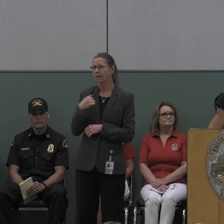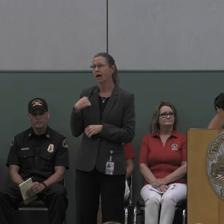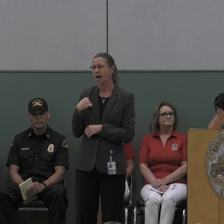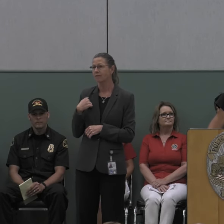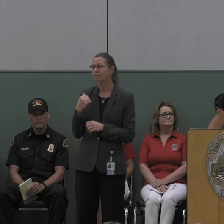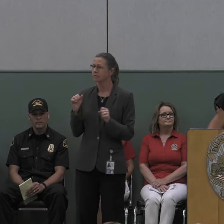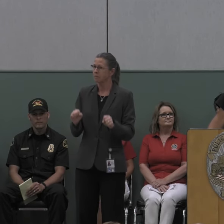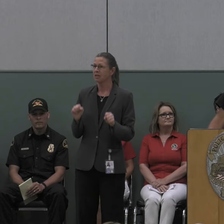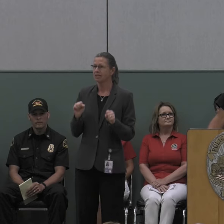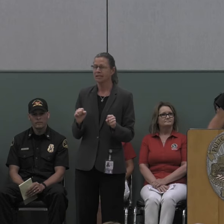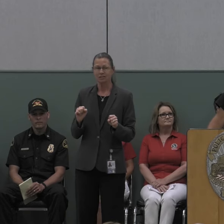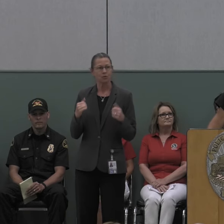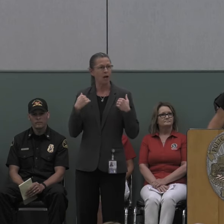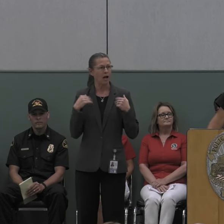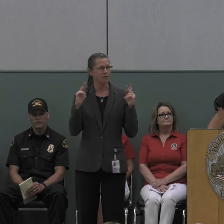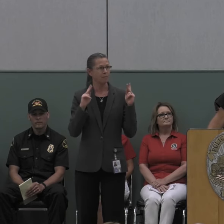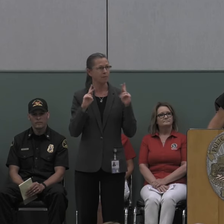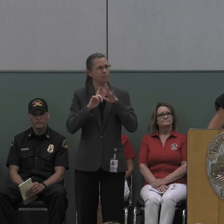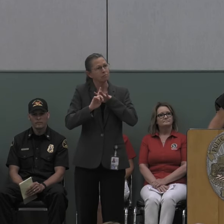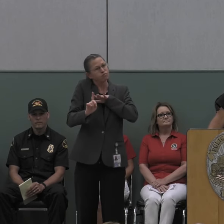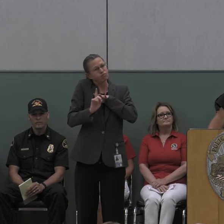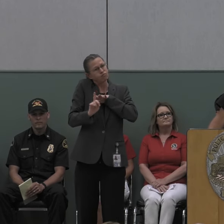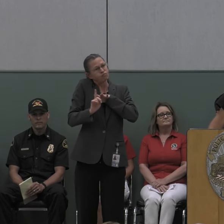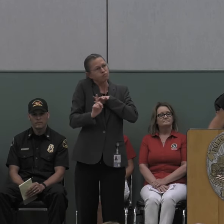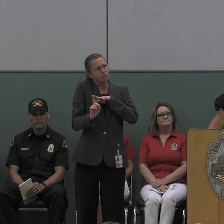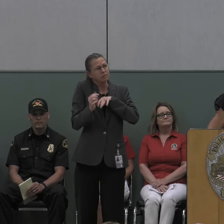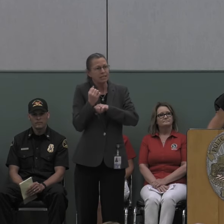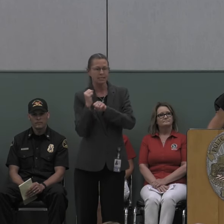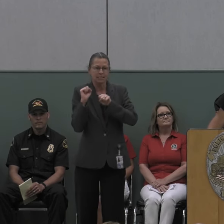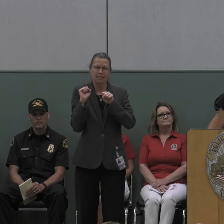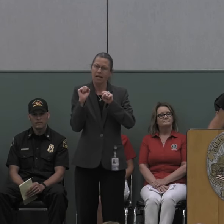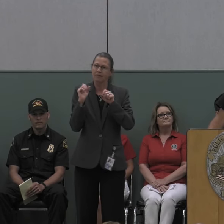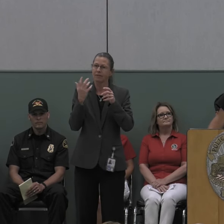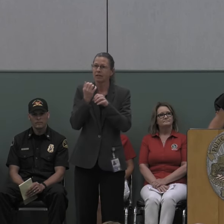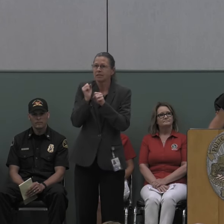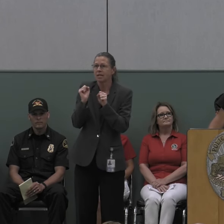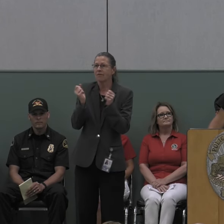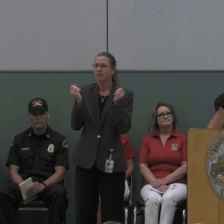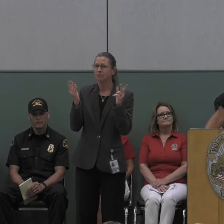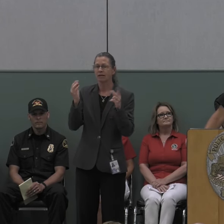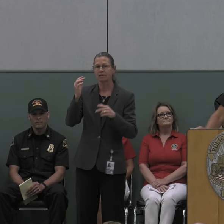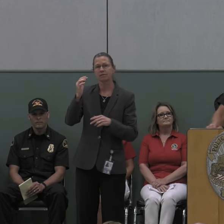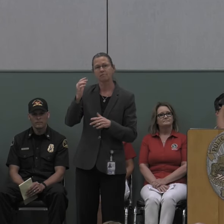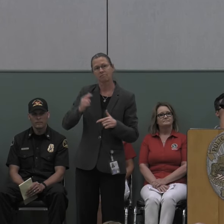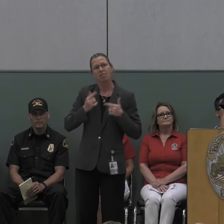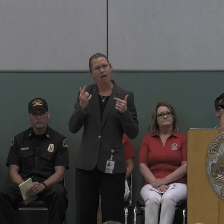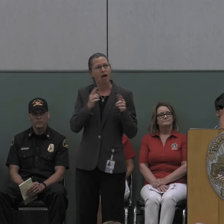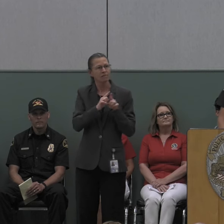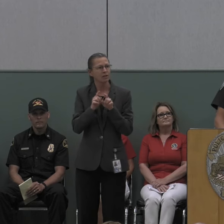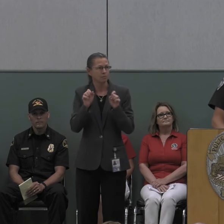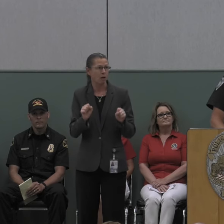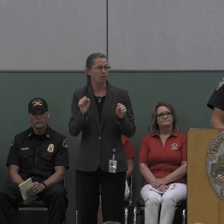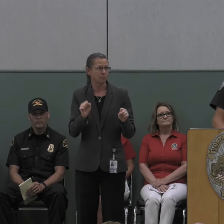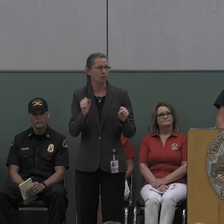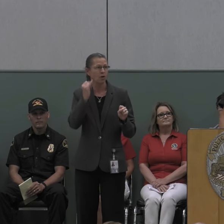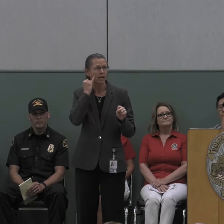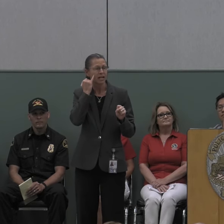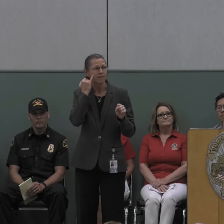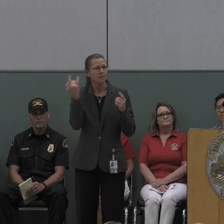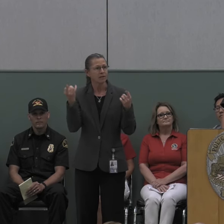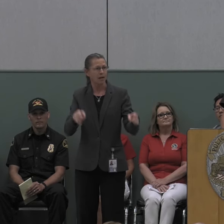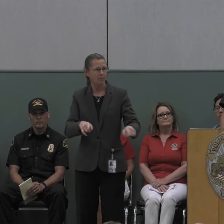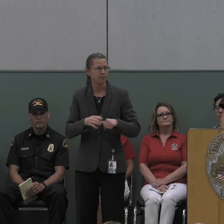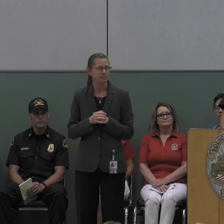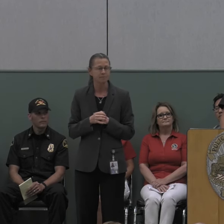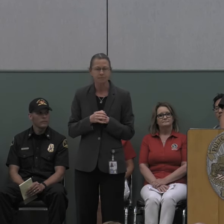out of that situation as quickly as possible, to save as many lives as possible should that occur. So the resources that we